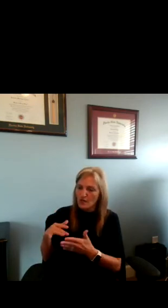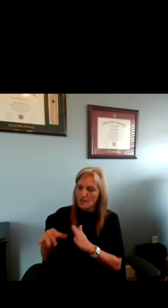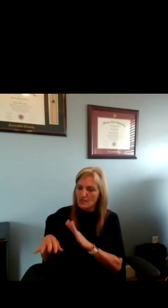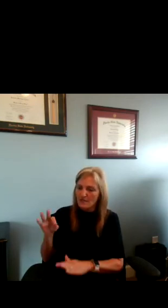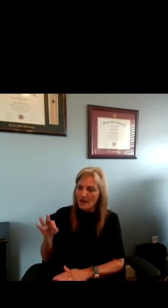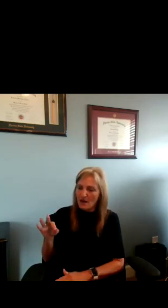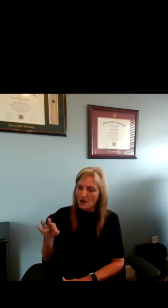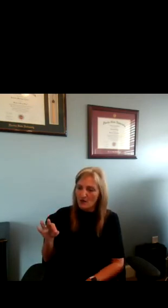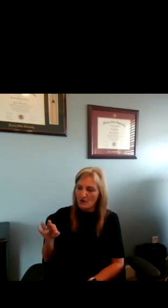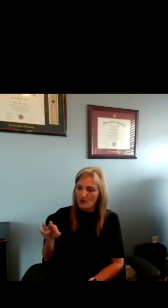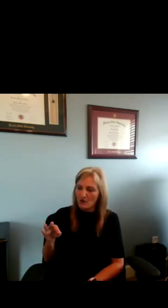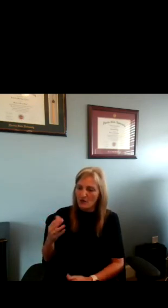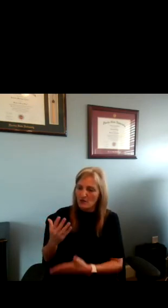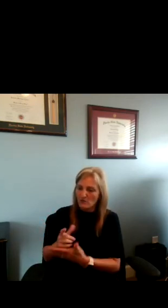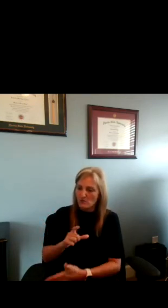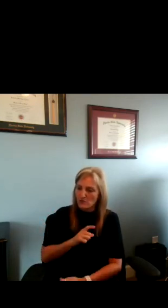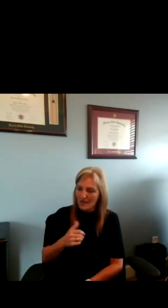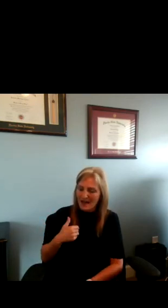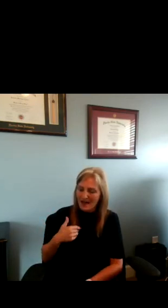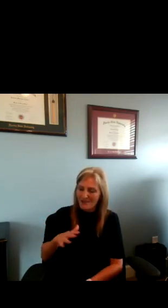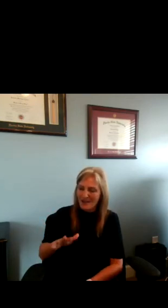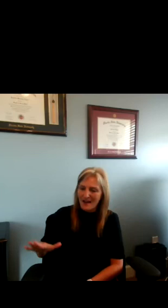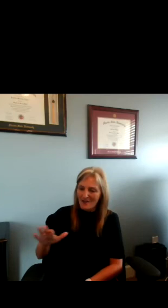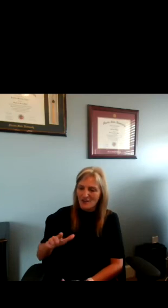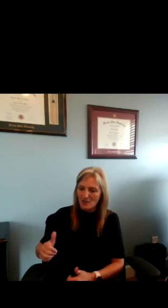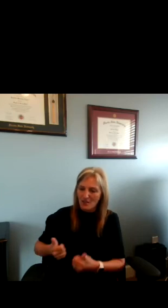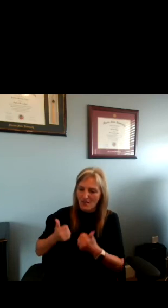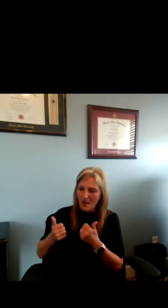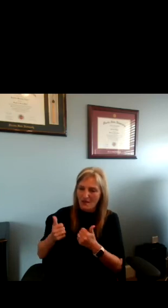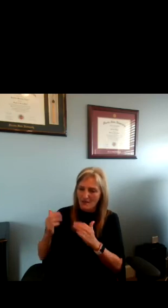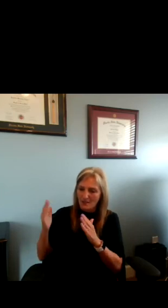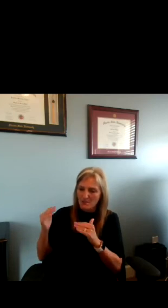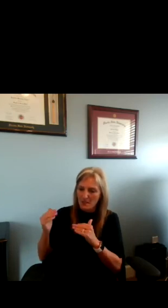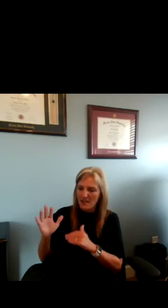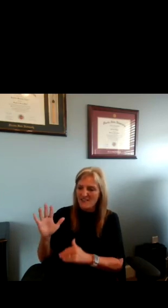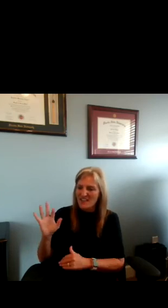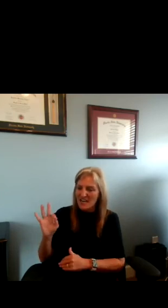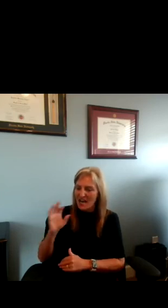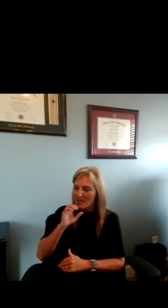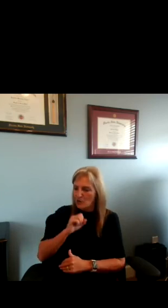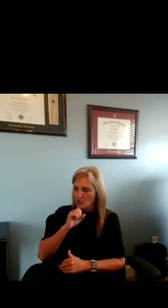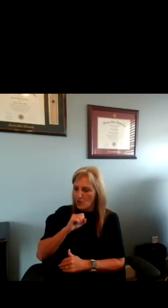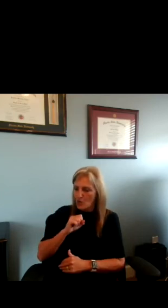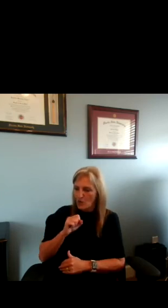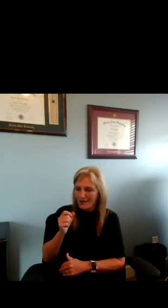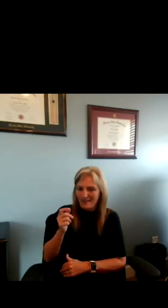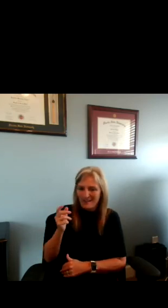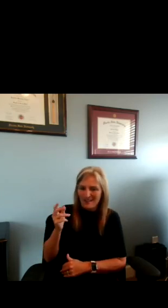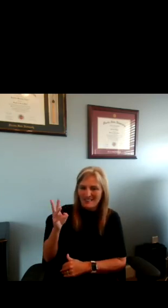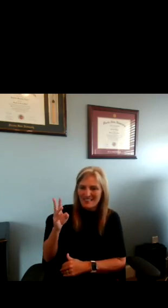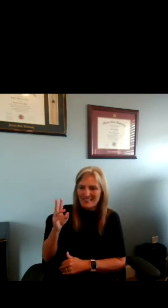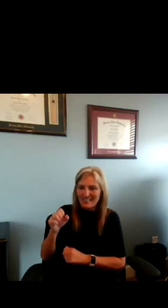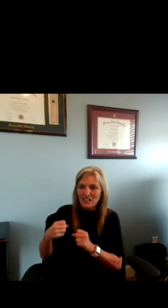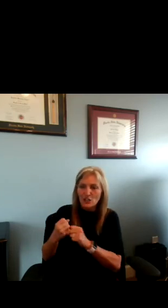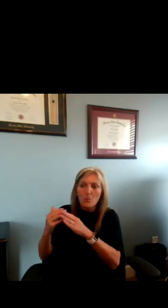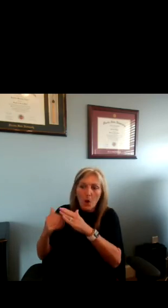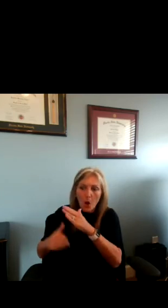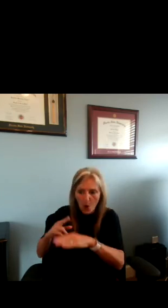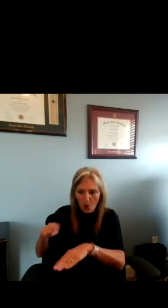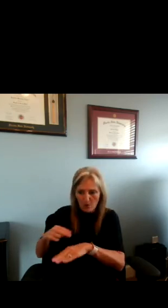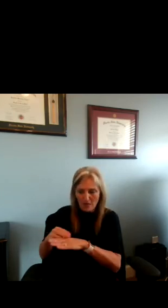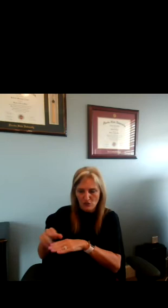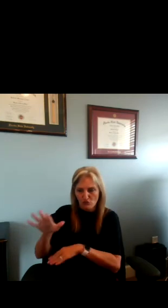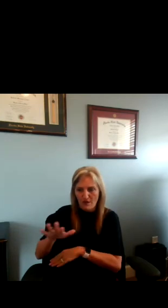have an average life expectancy of 59 years old. 16 years below the national average. So